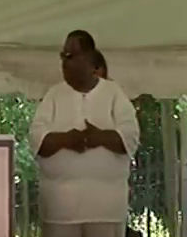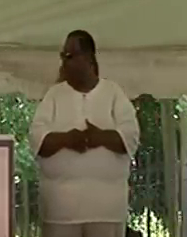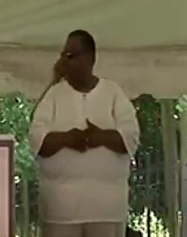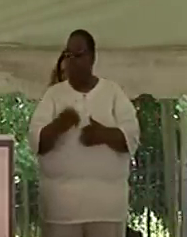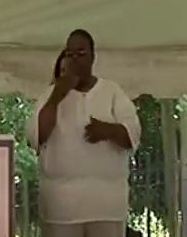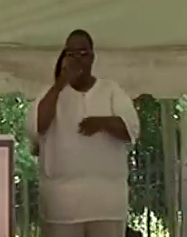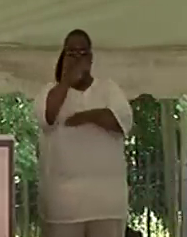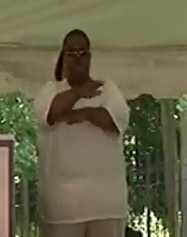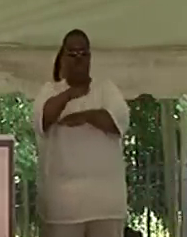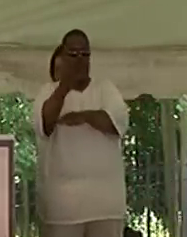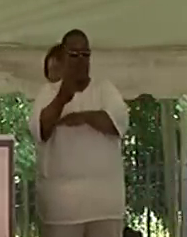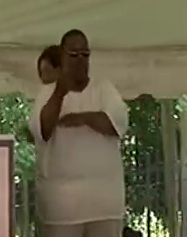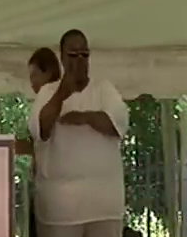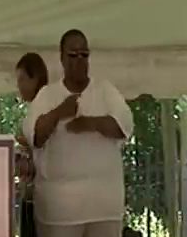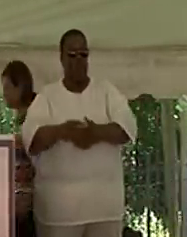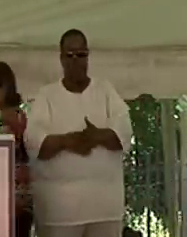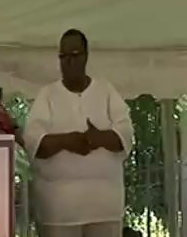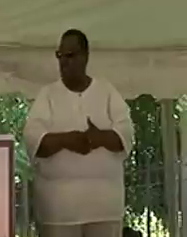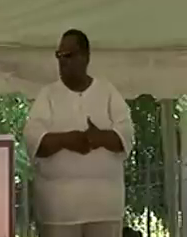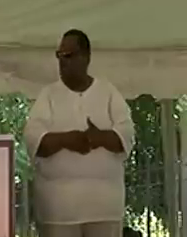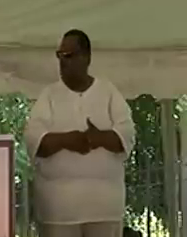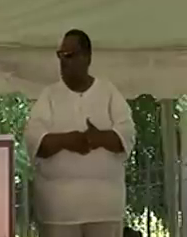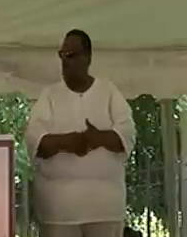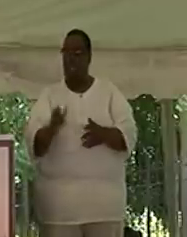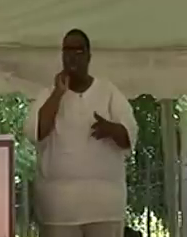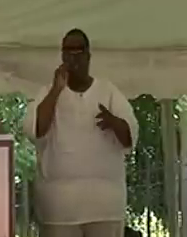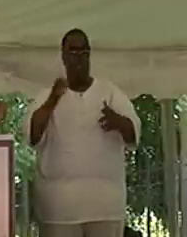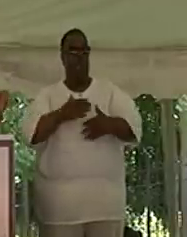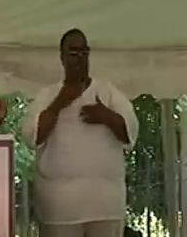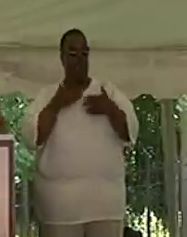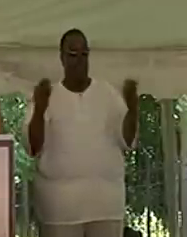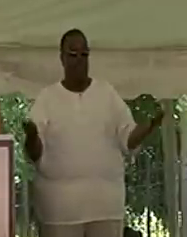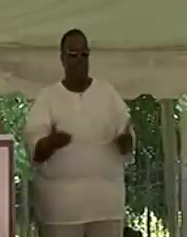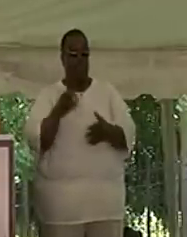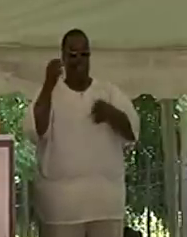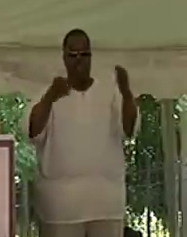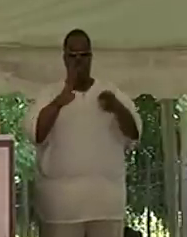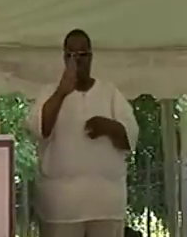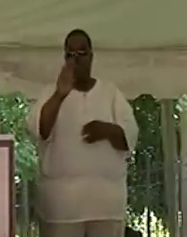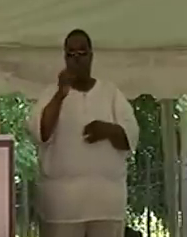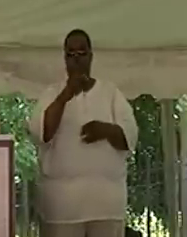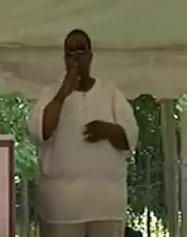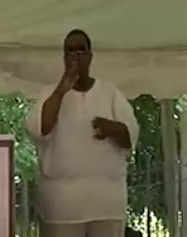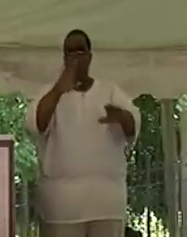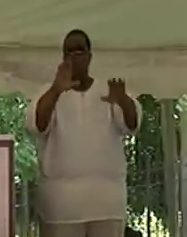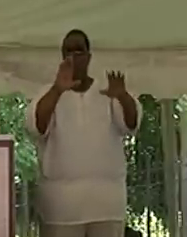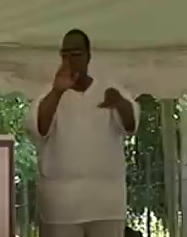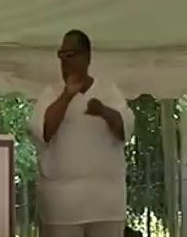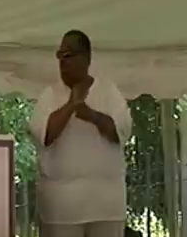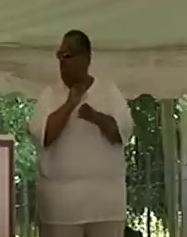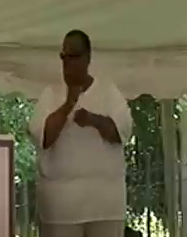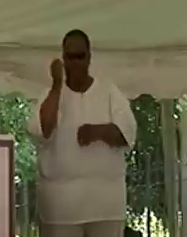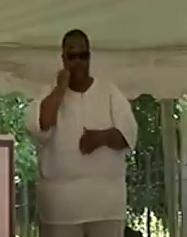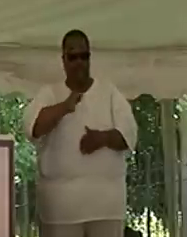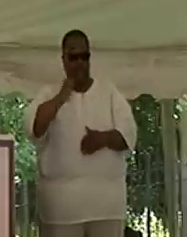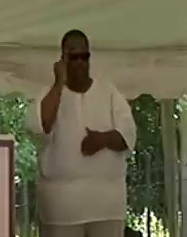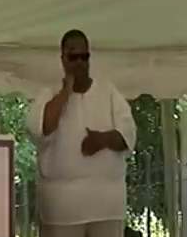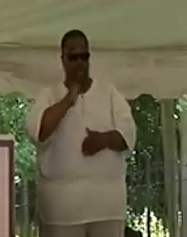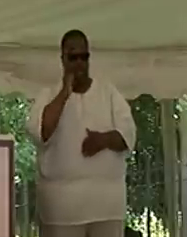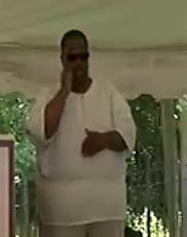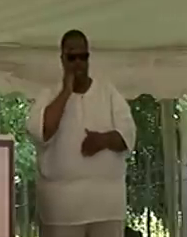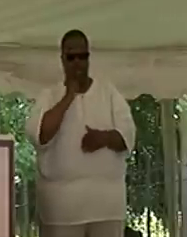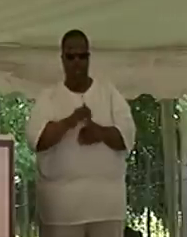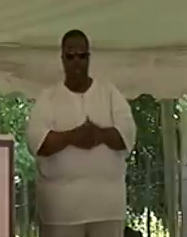Well, good afternoon, everybody. I am delighted to be here with Judge Bush. He does such a great job every day